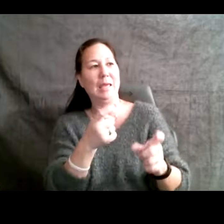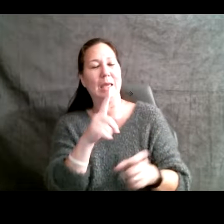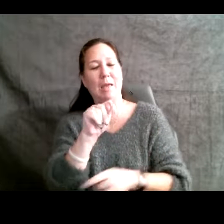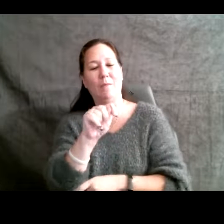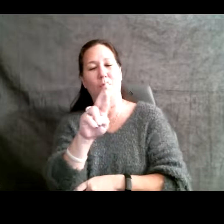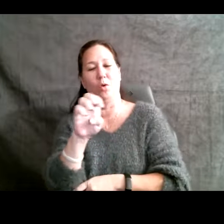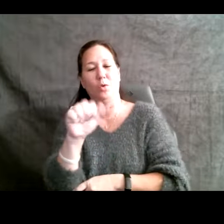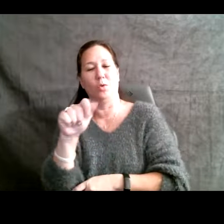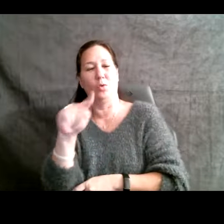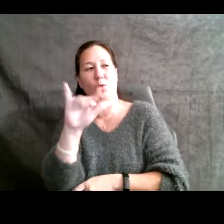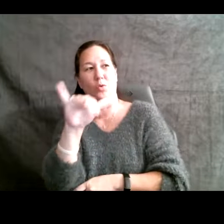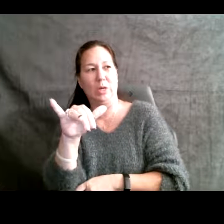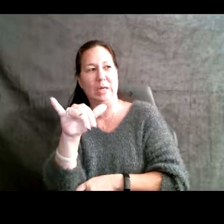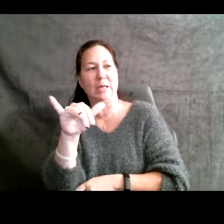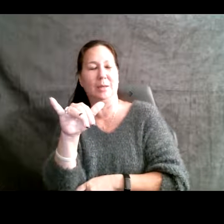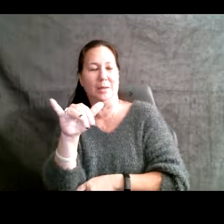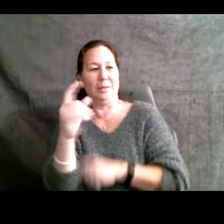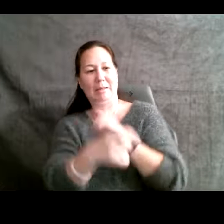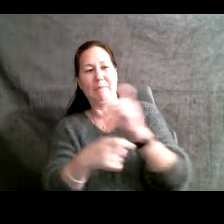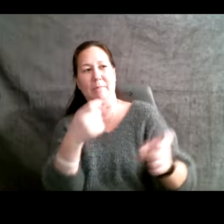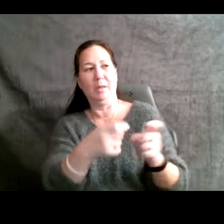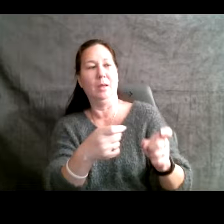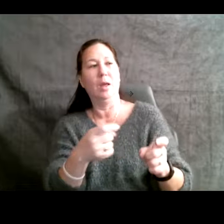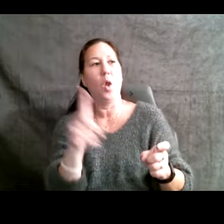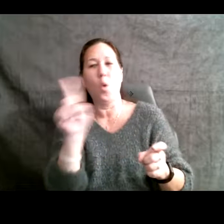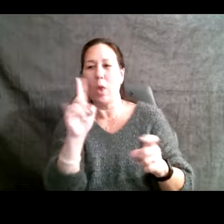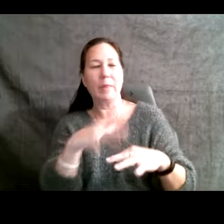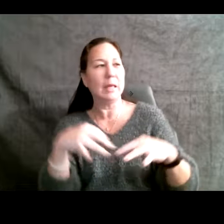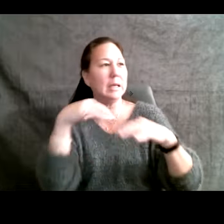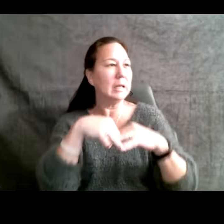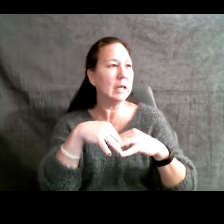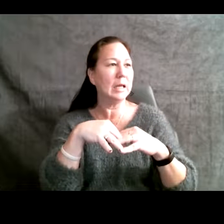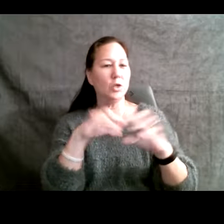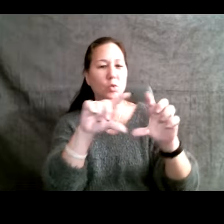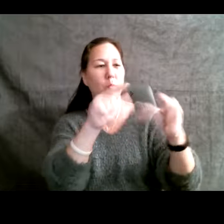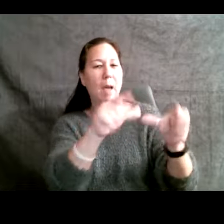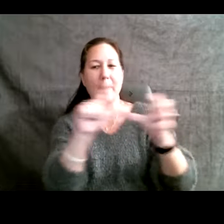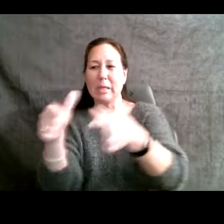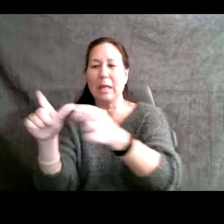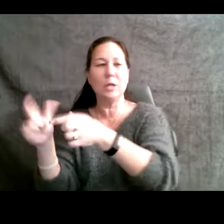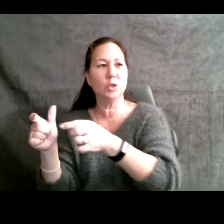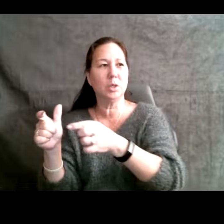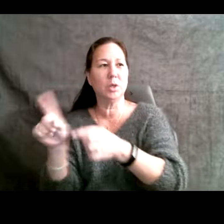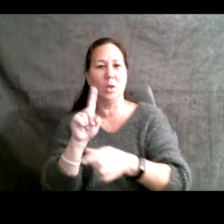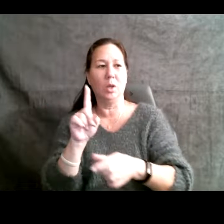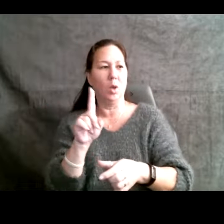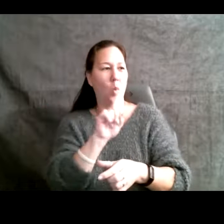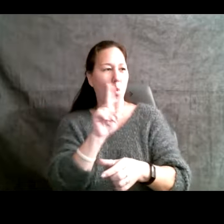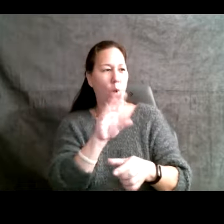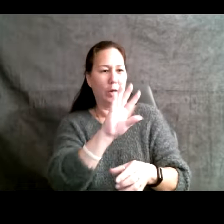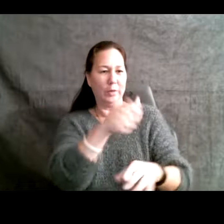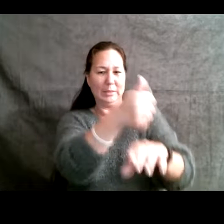to the EJ population, regardless of where they are, when they are, or anything like that. I mean,